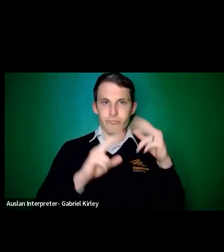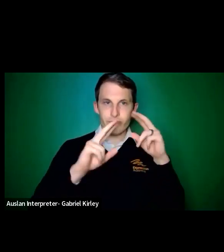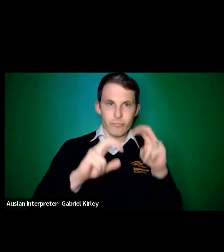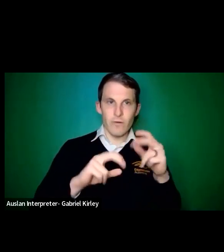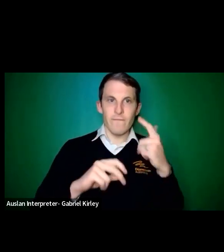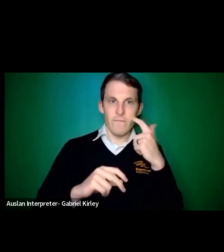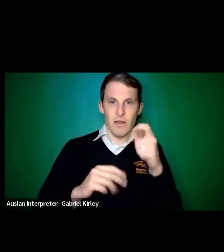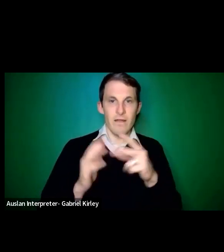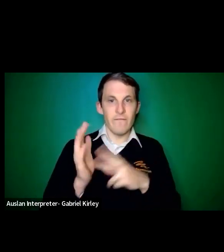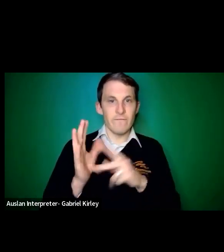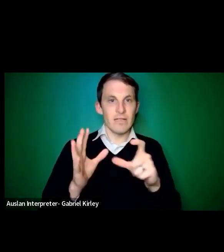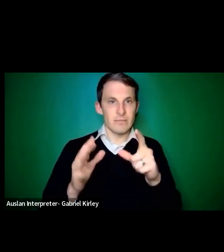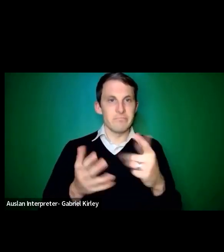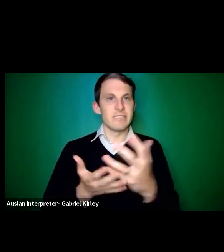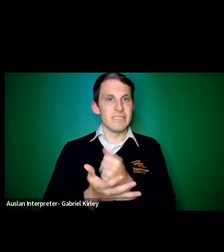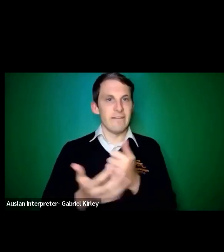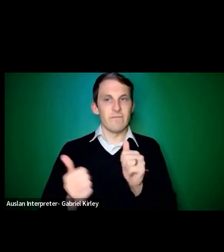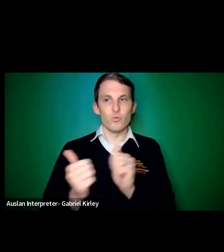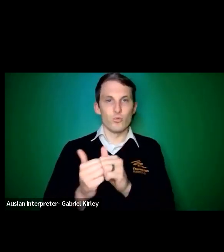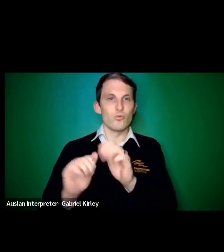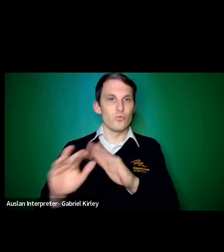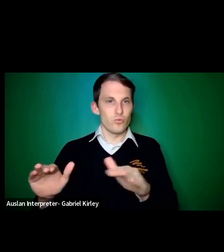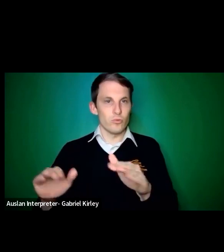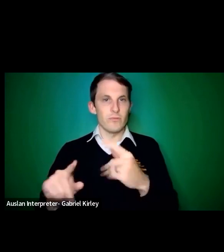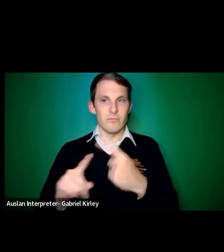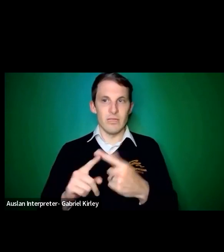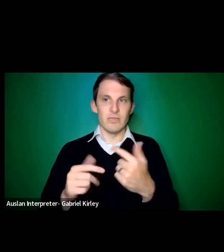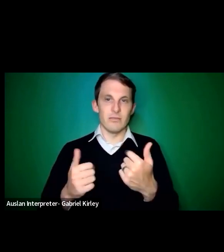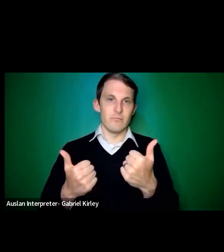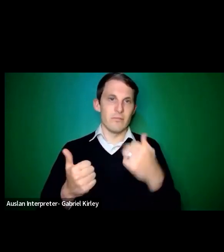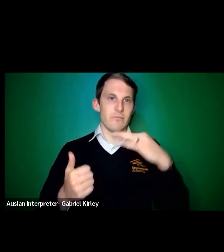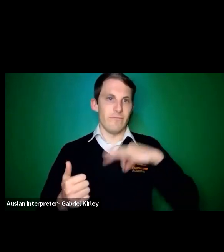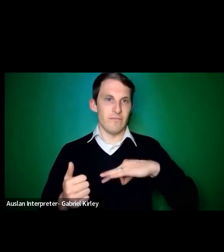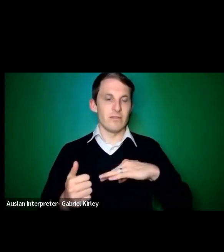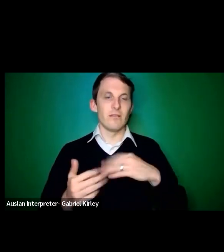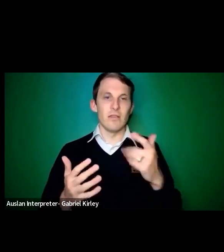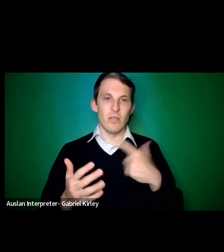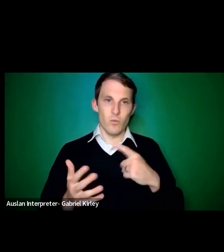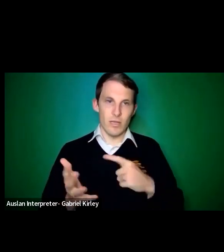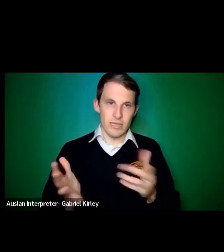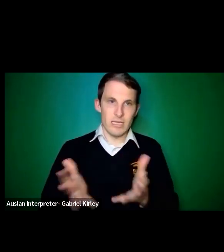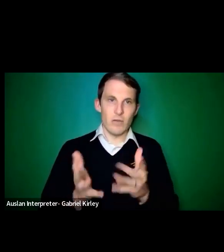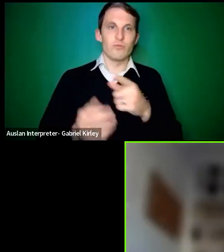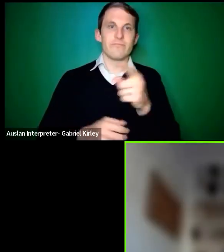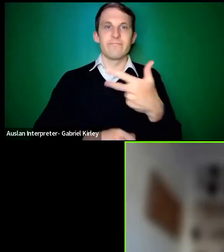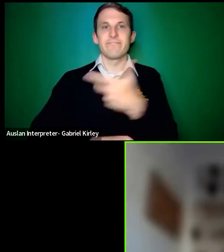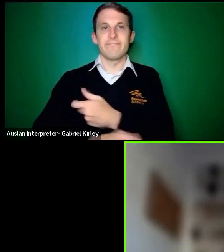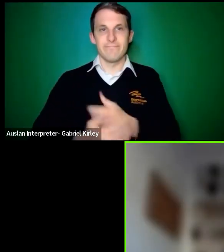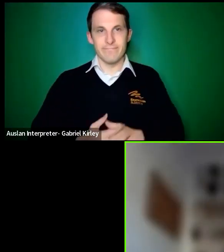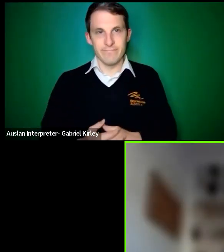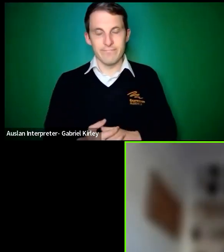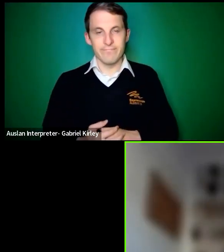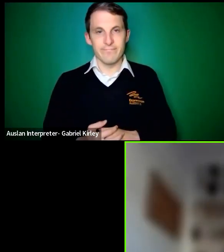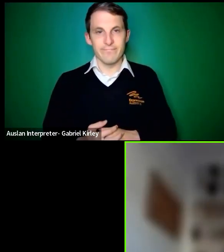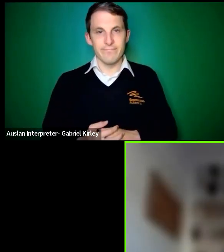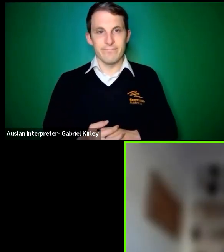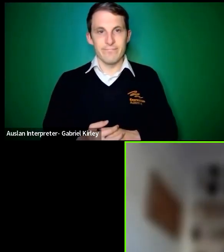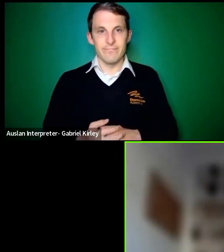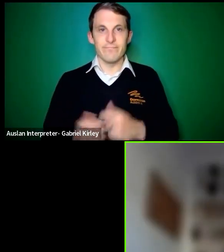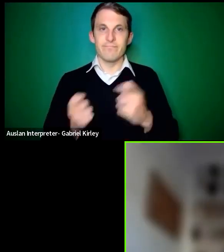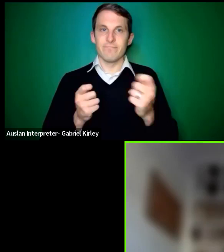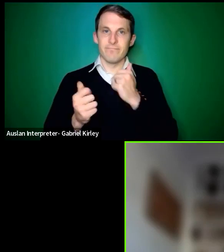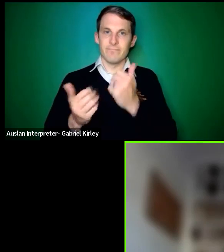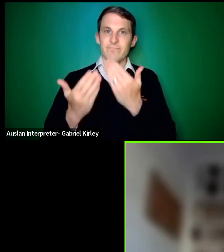found it to be safe and effective, and therefore recommended. Thanks very much, Alicia. A question for